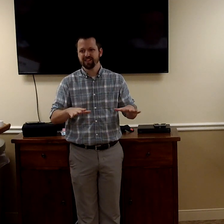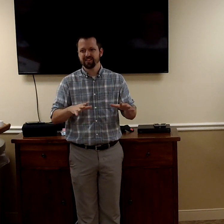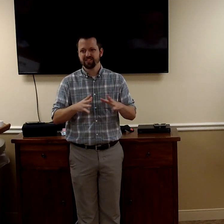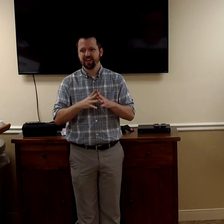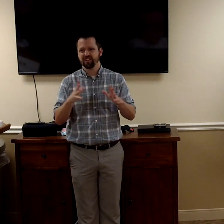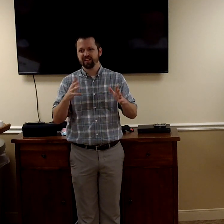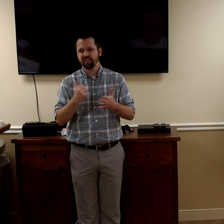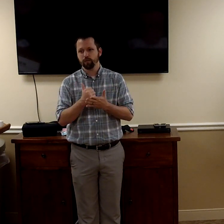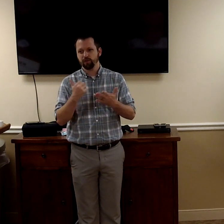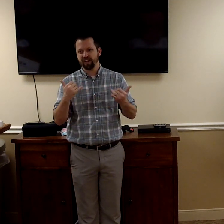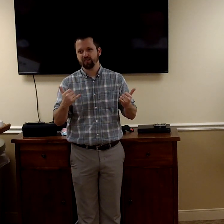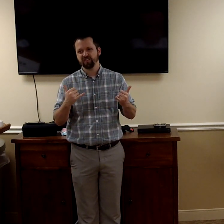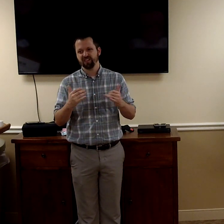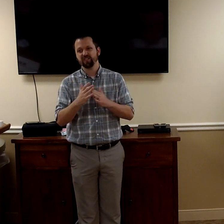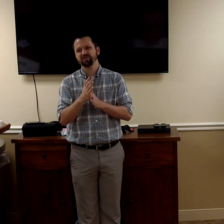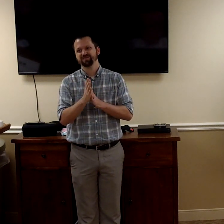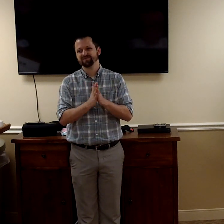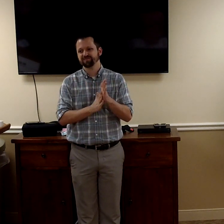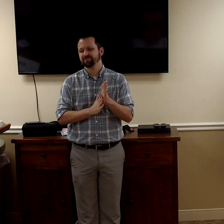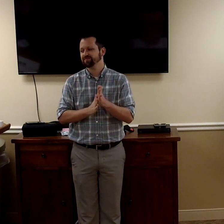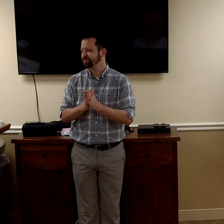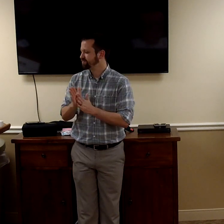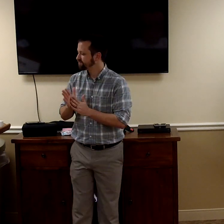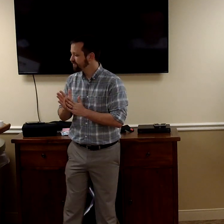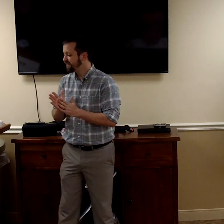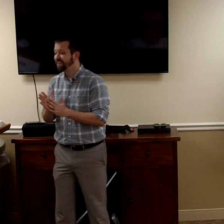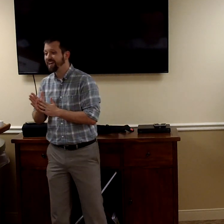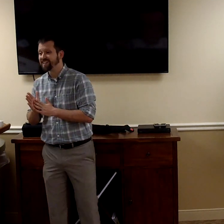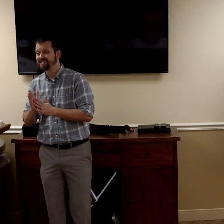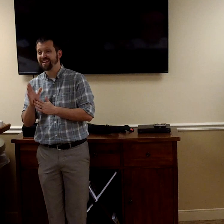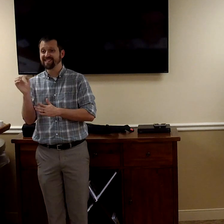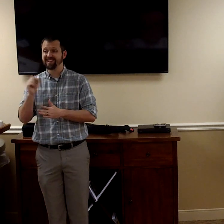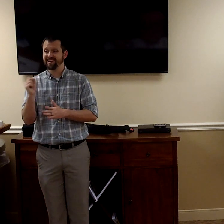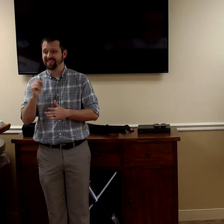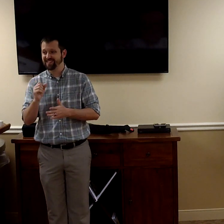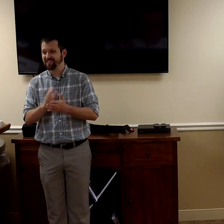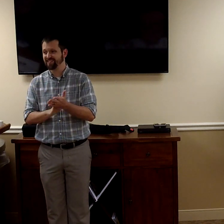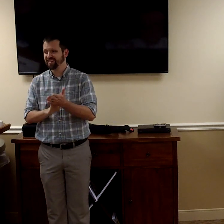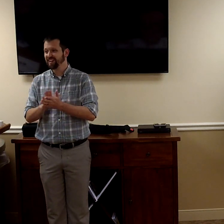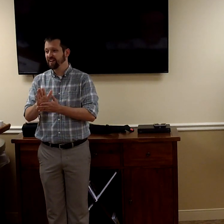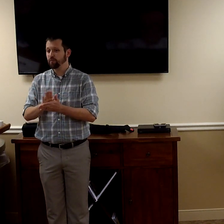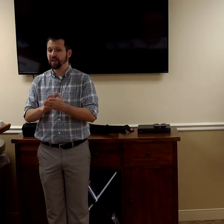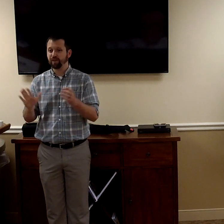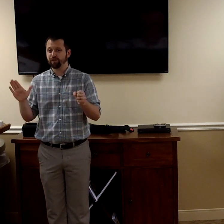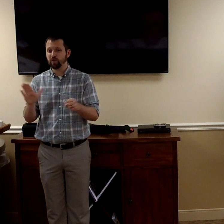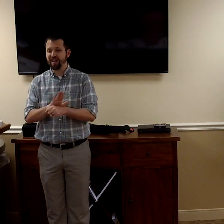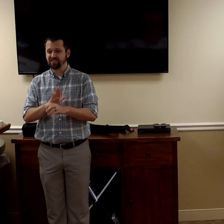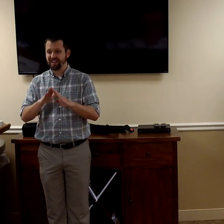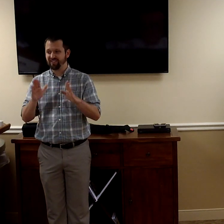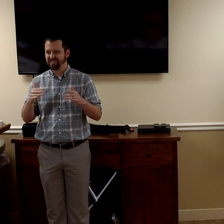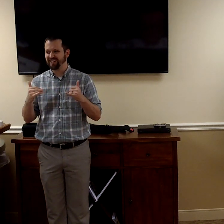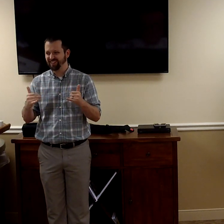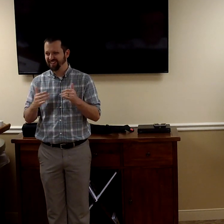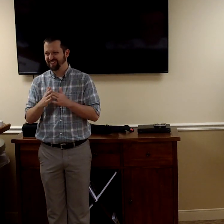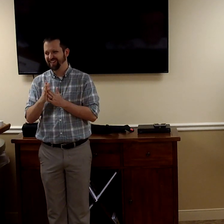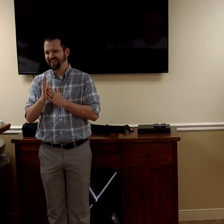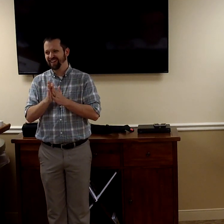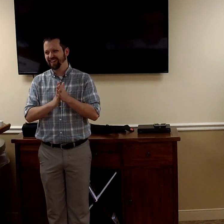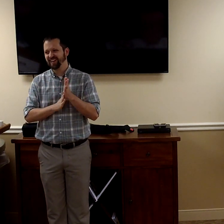She's got lots of help for now. So yes, it is. So we got a full house now, so it's